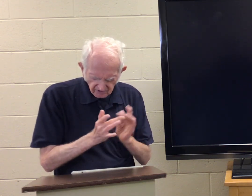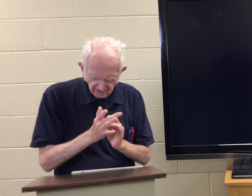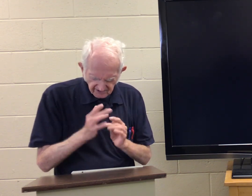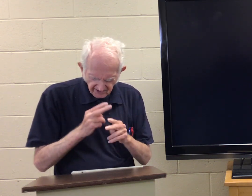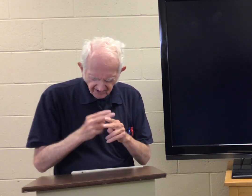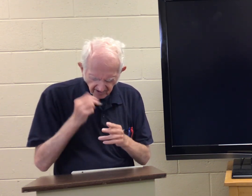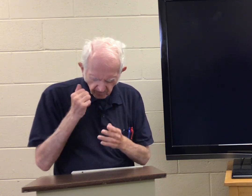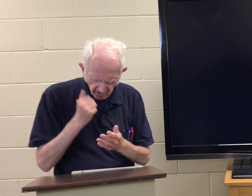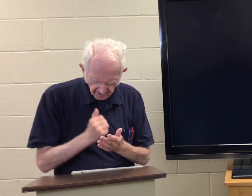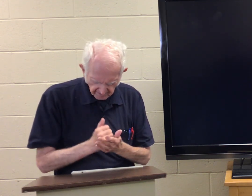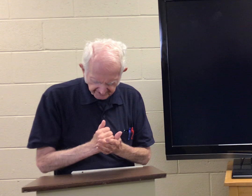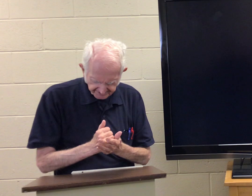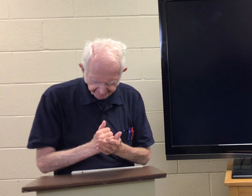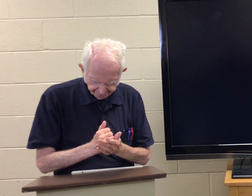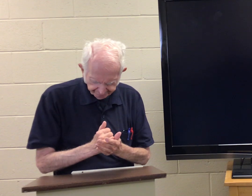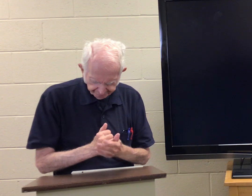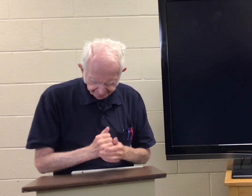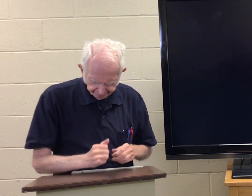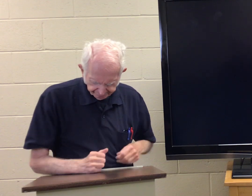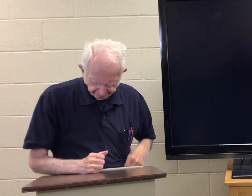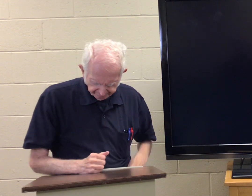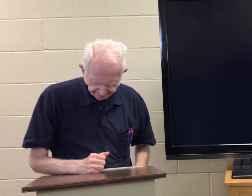Through Jesus' name, amen.